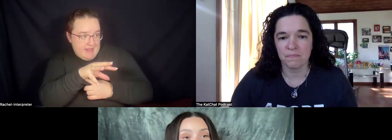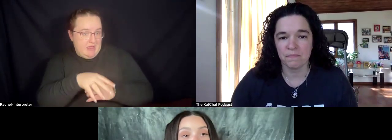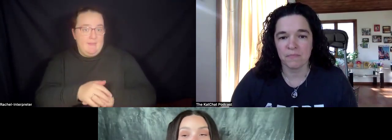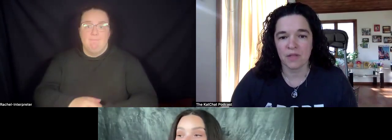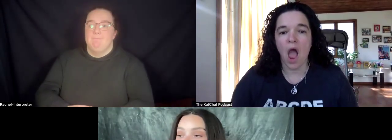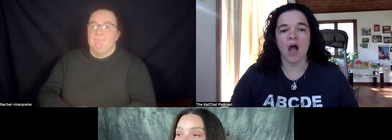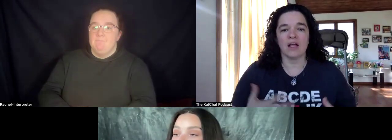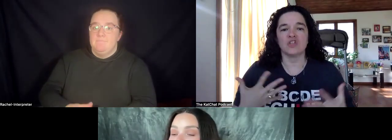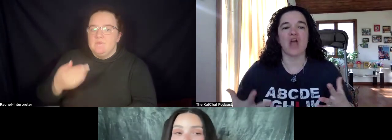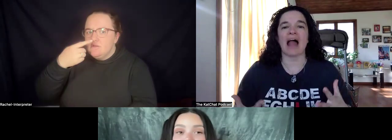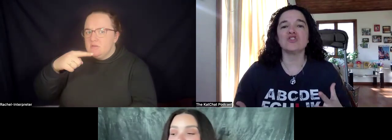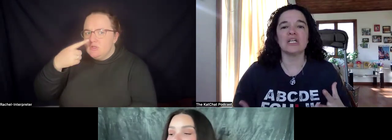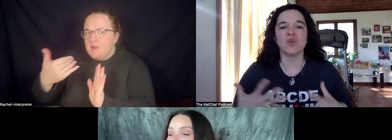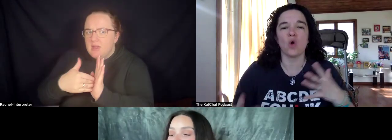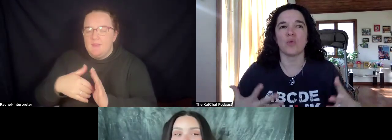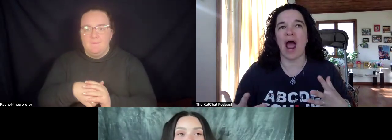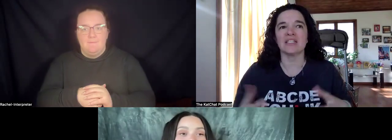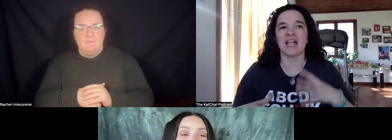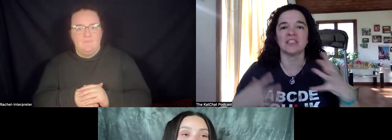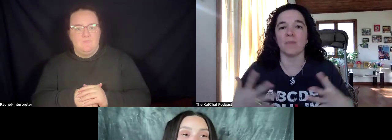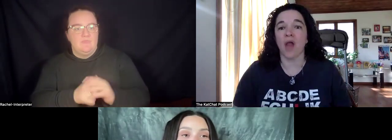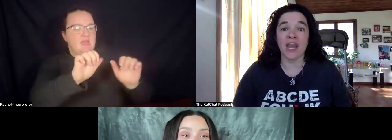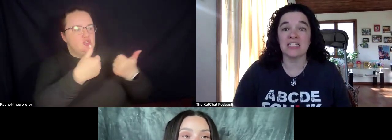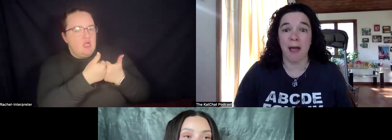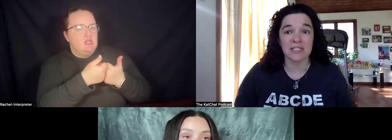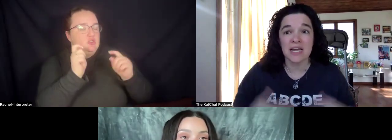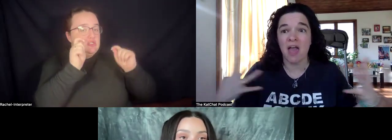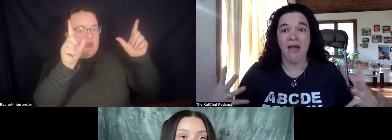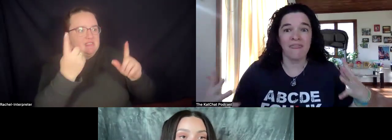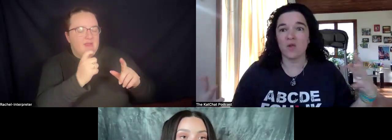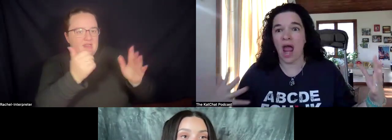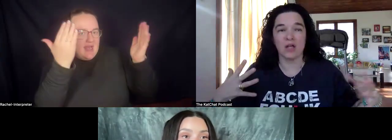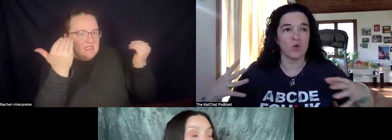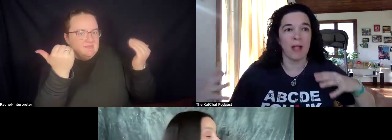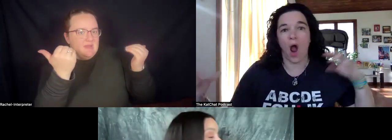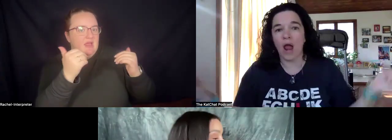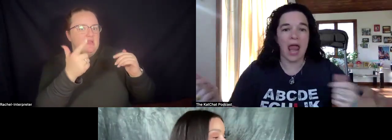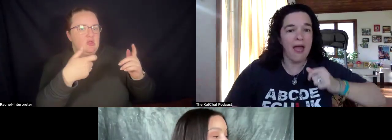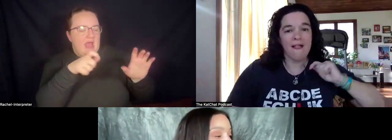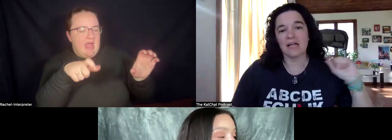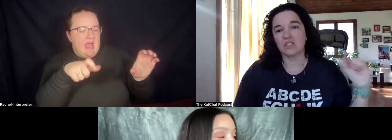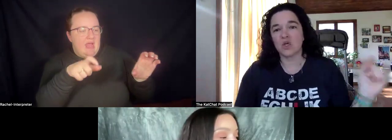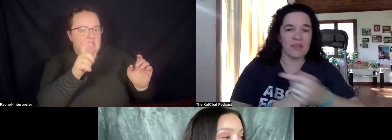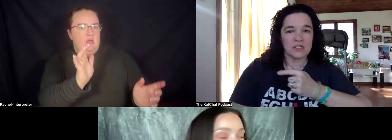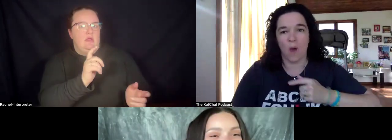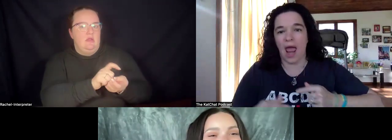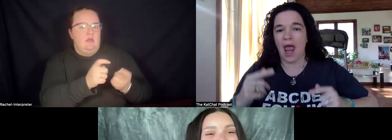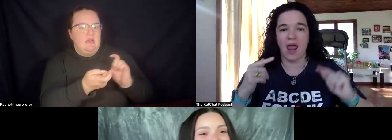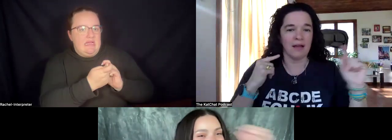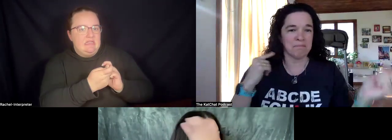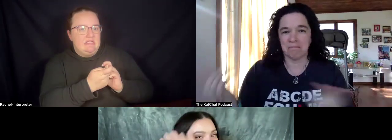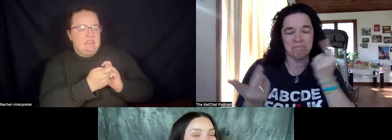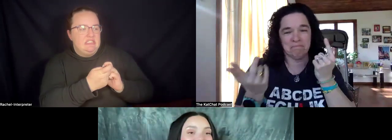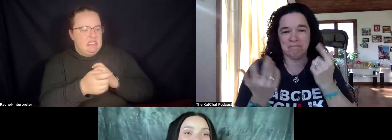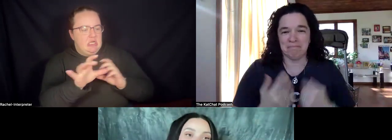Were there any what? Sorry? Challenges or surprises, like something unexpected that you had to do that, okay, let's do it this